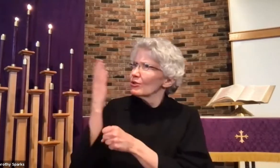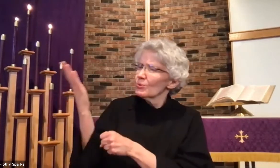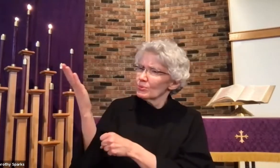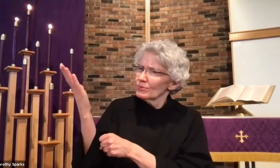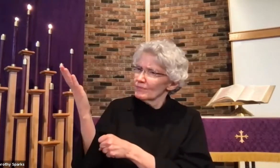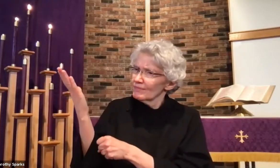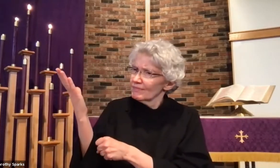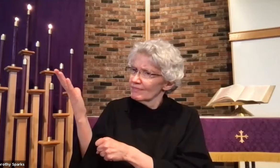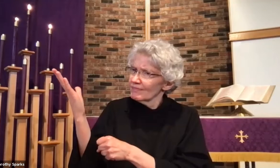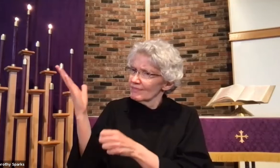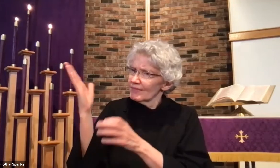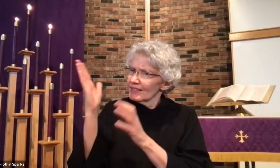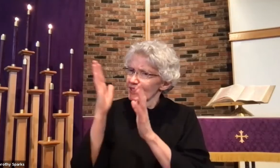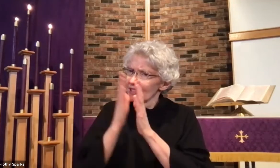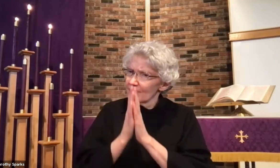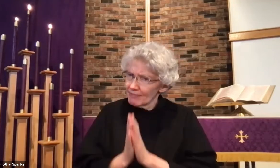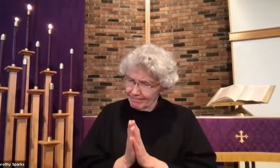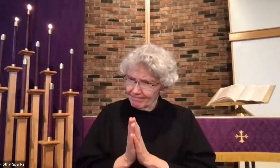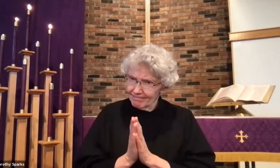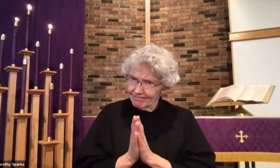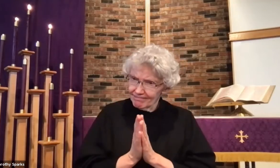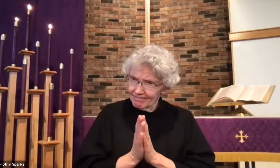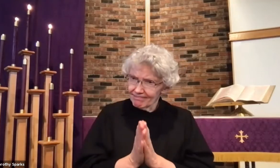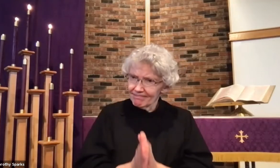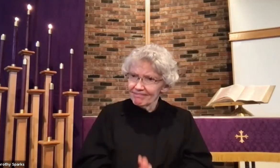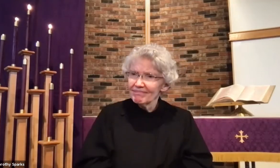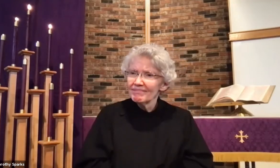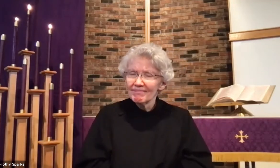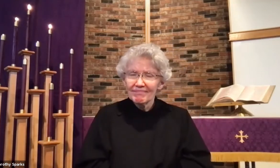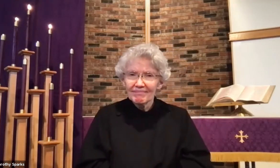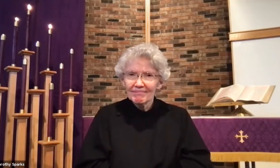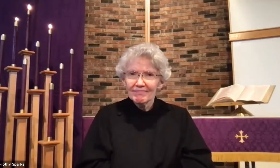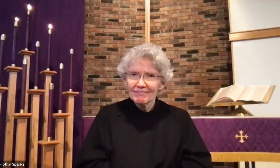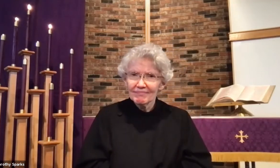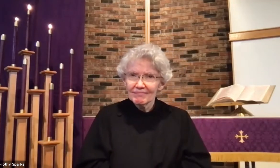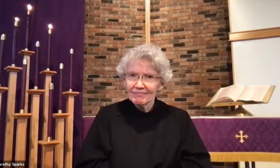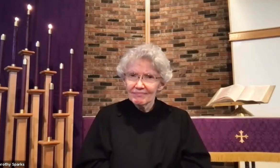Help us to put our trust in you. Amen.